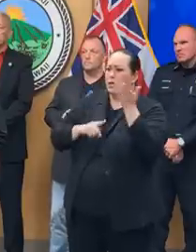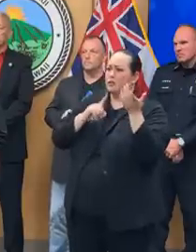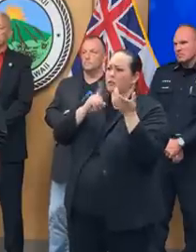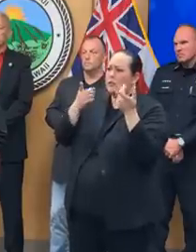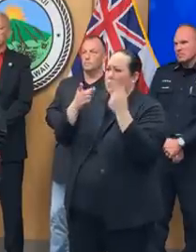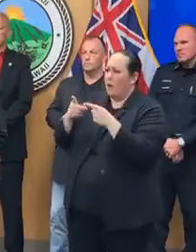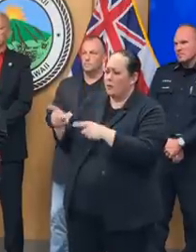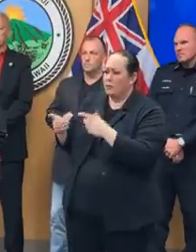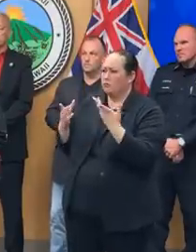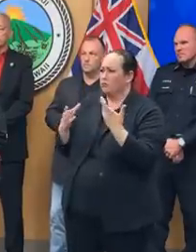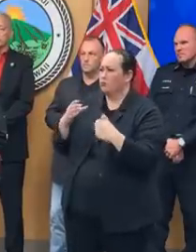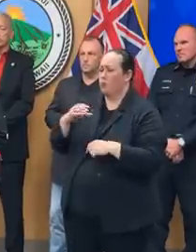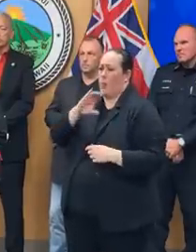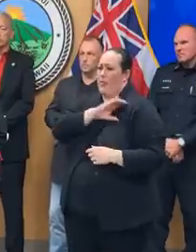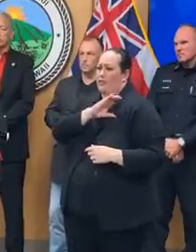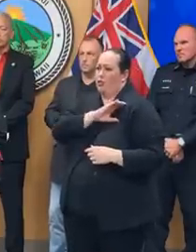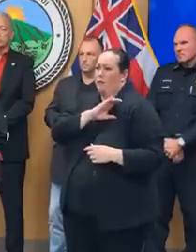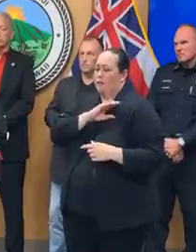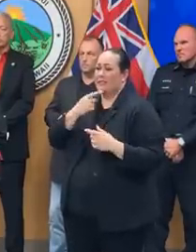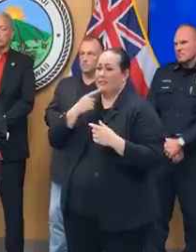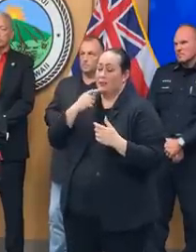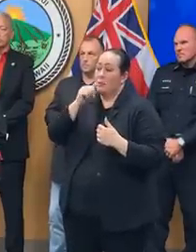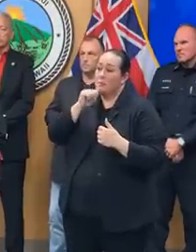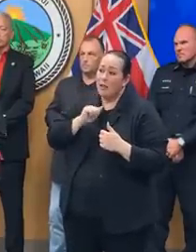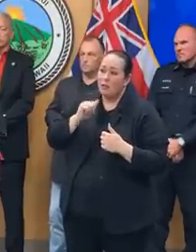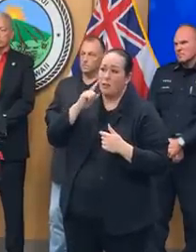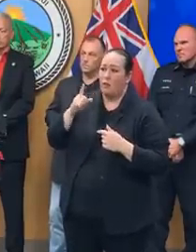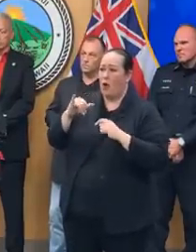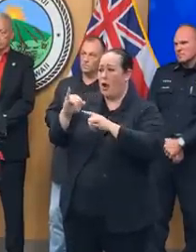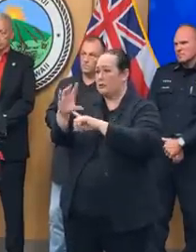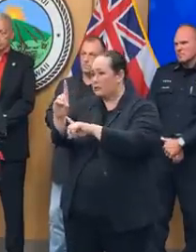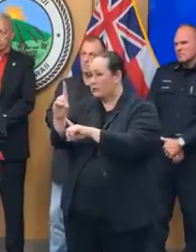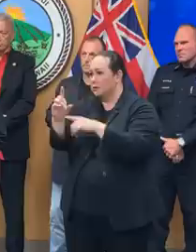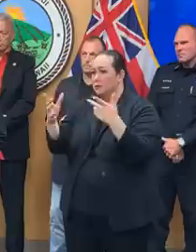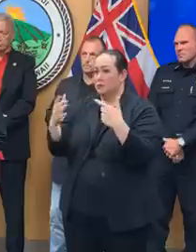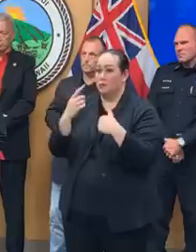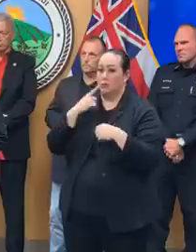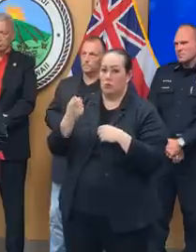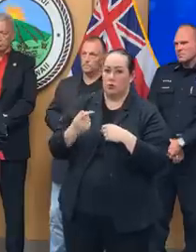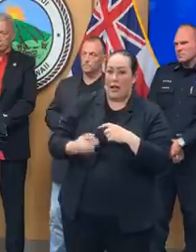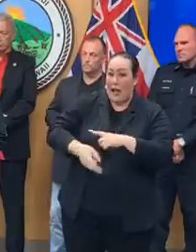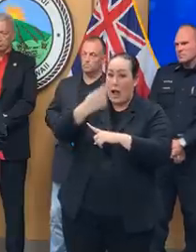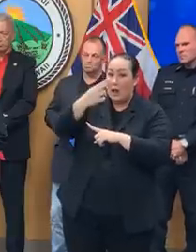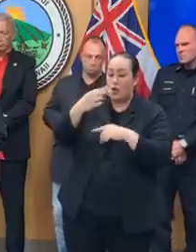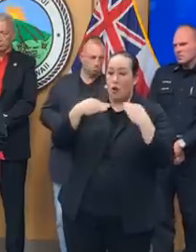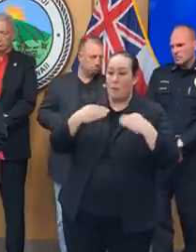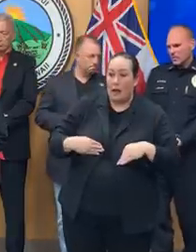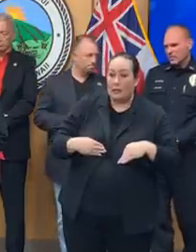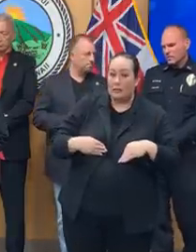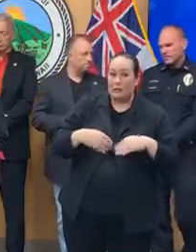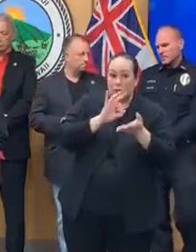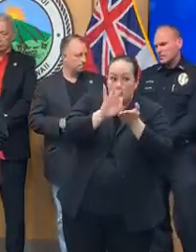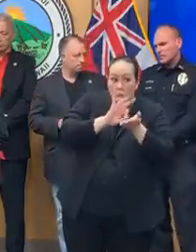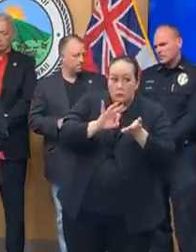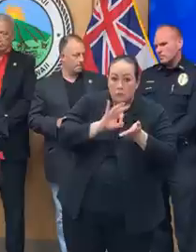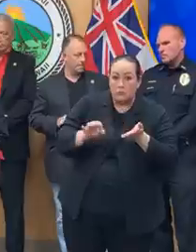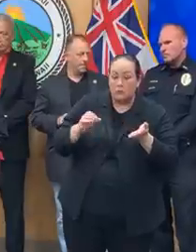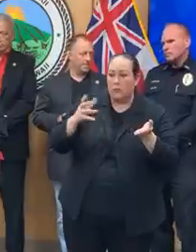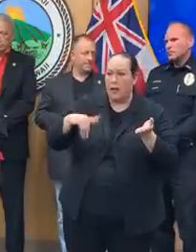about mutation. That's for an ID process, but is there like a higher body count that we're not hearing about? So the question is